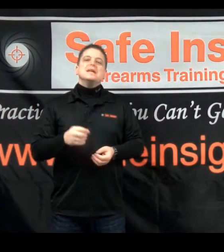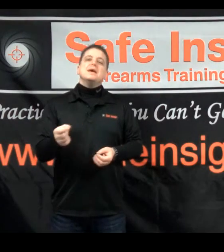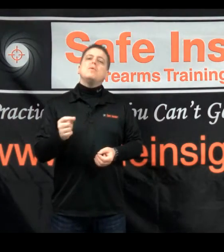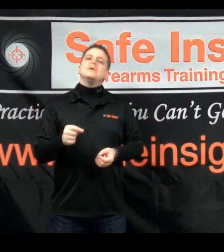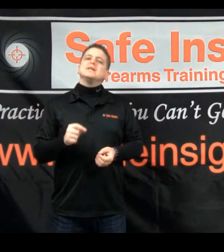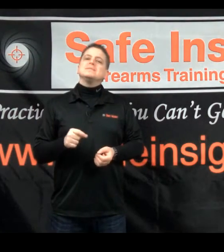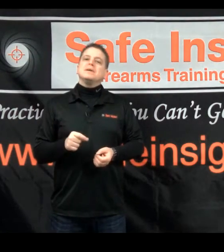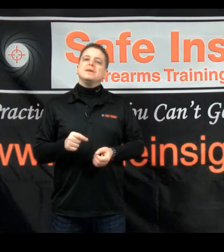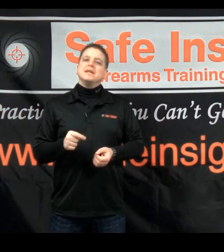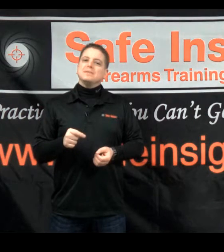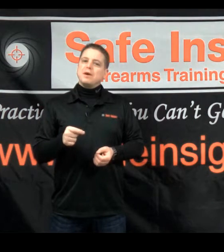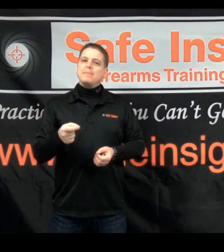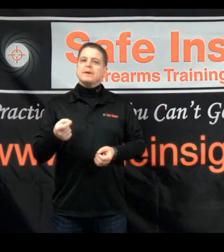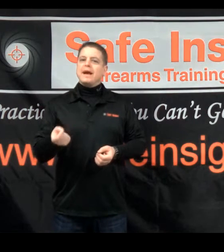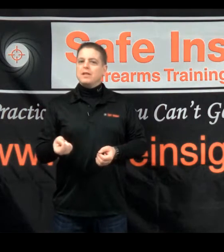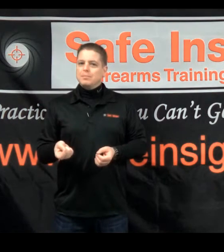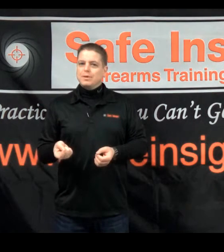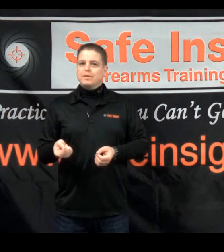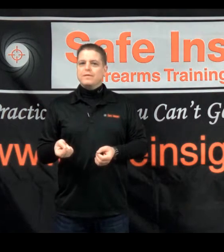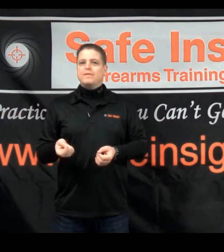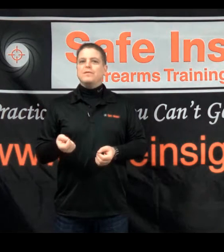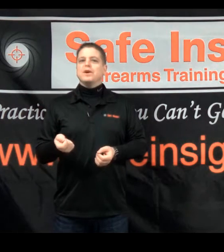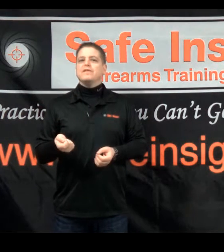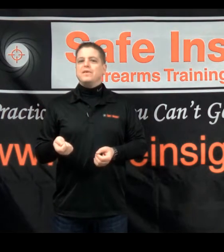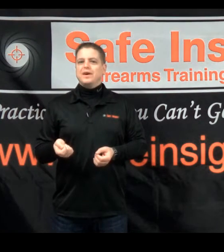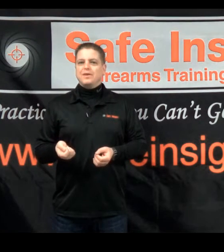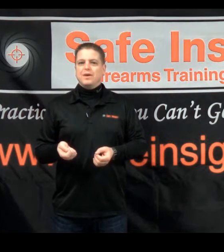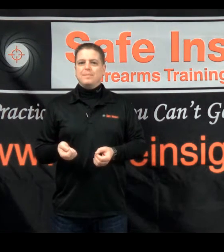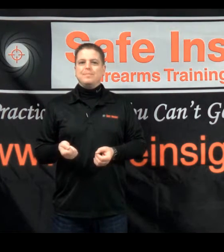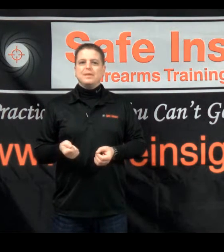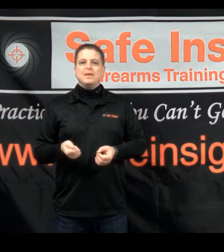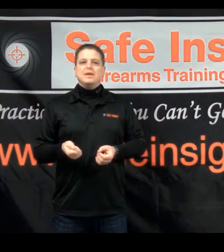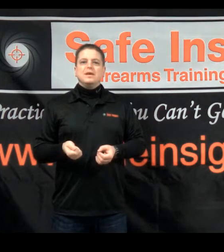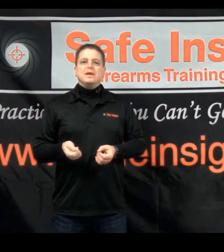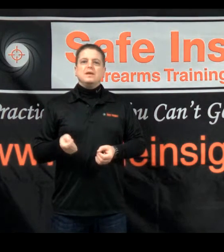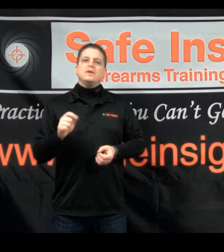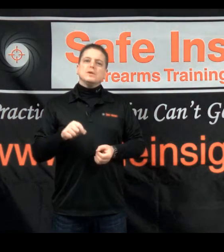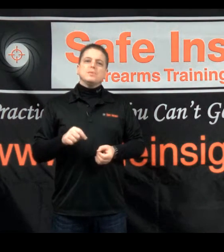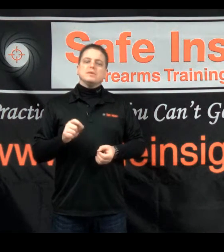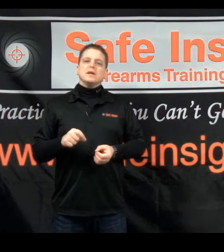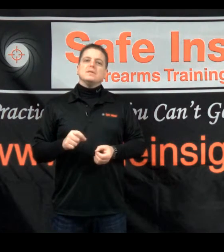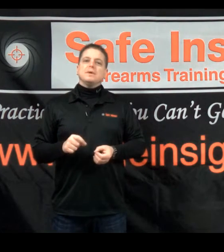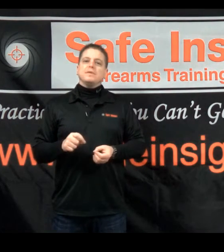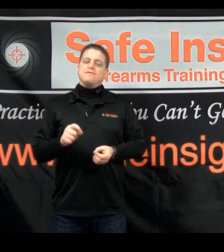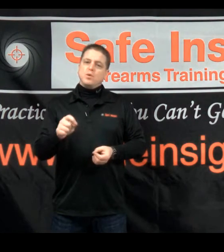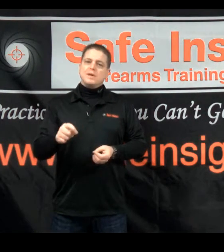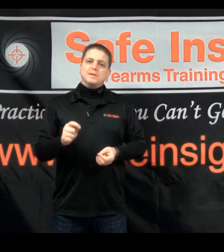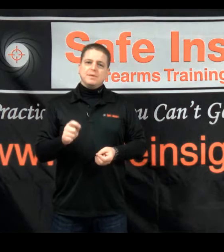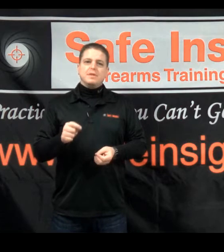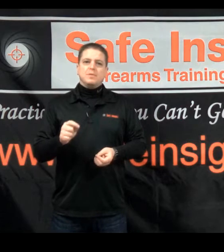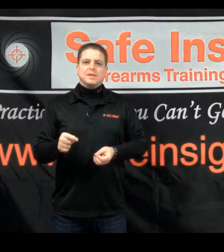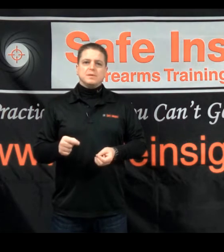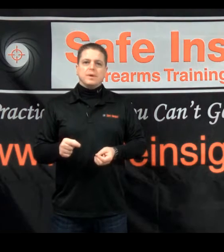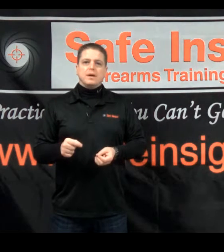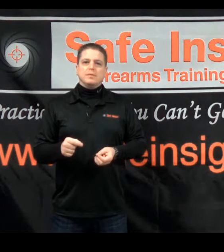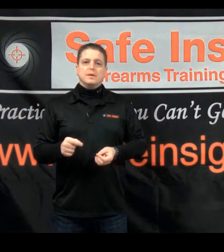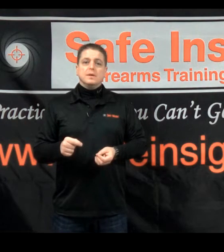Now when we talked about getting the proper caliber for your firearm, you notice we were talking about the .40 Smith & Wesson round.